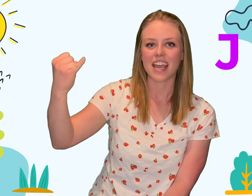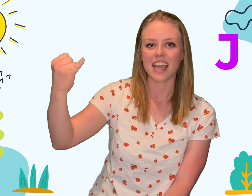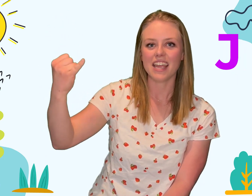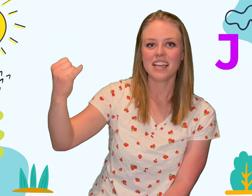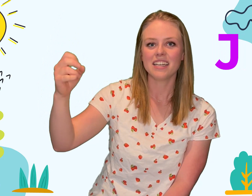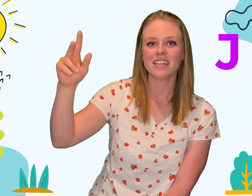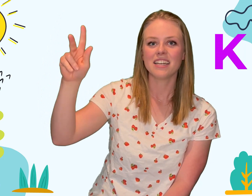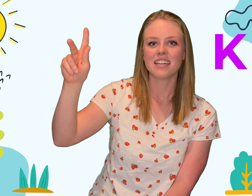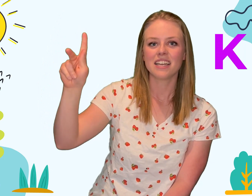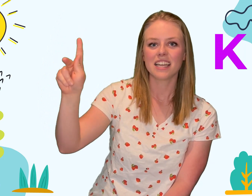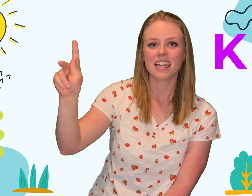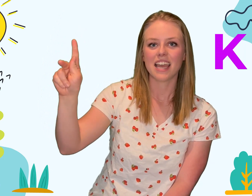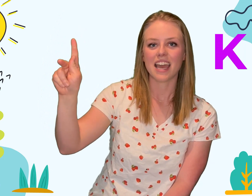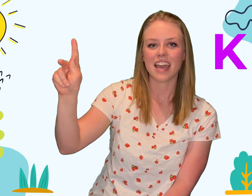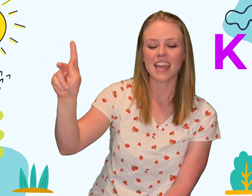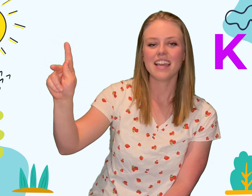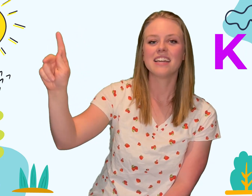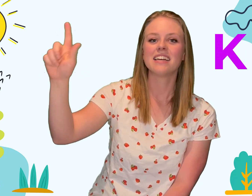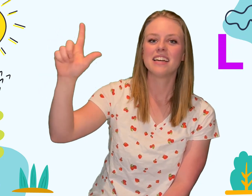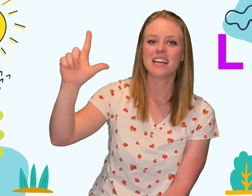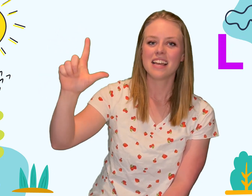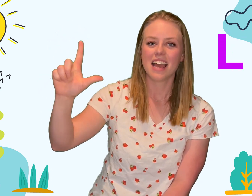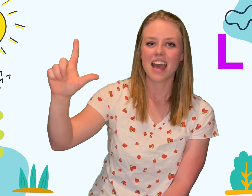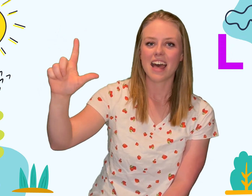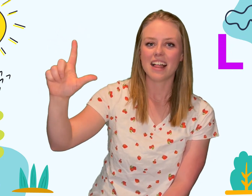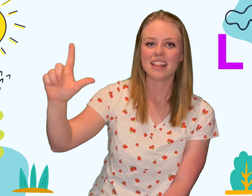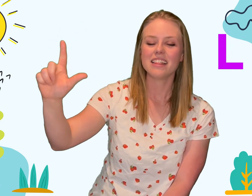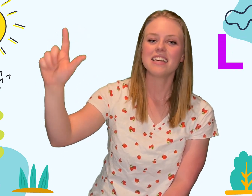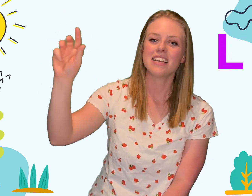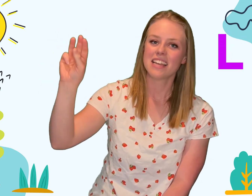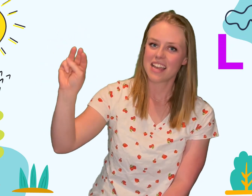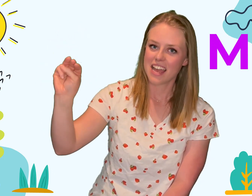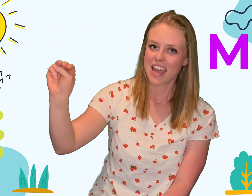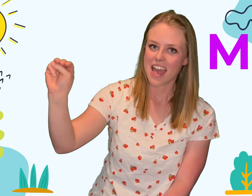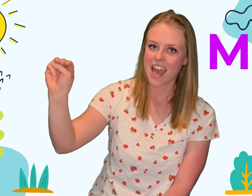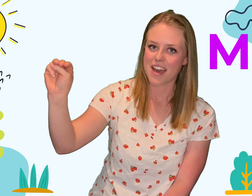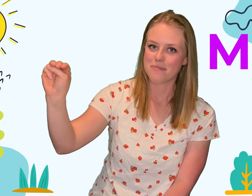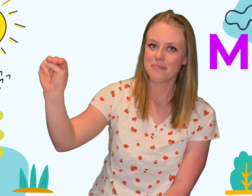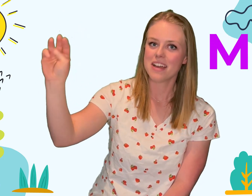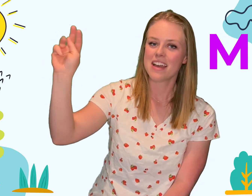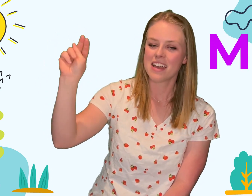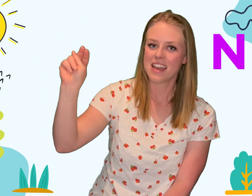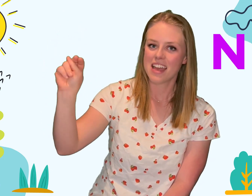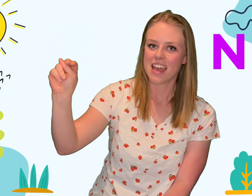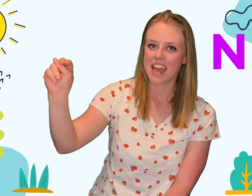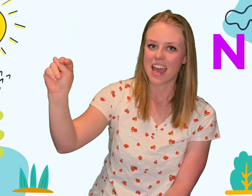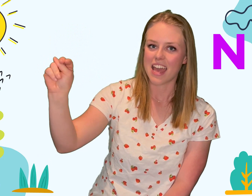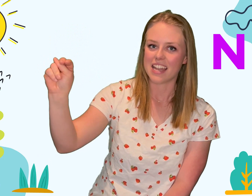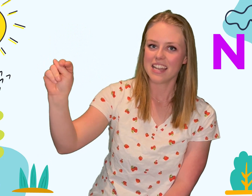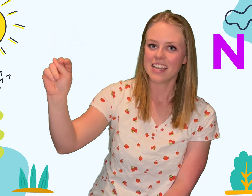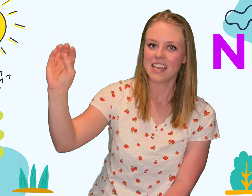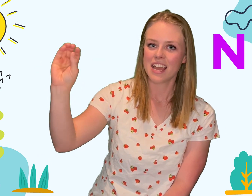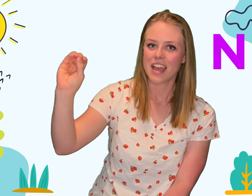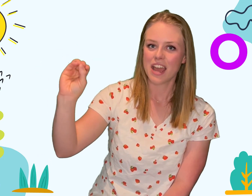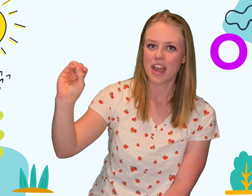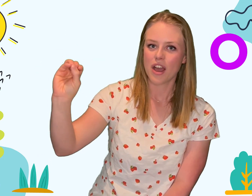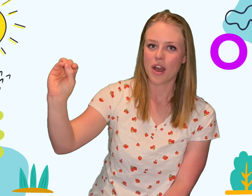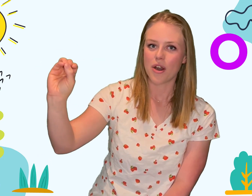J, K, L, M, N,